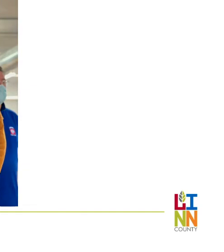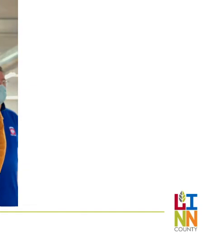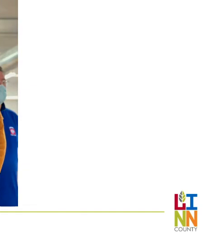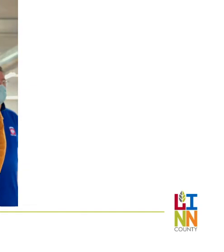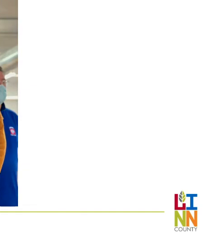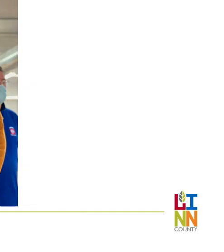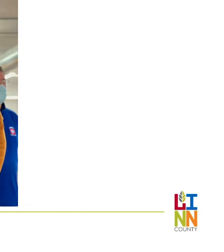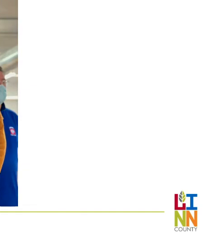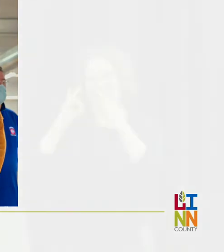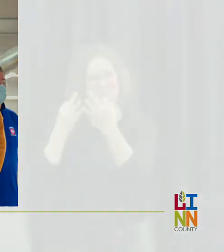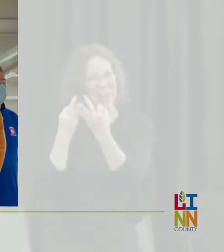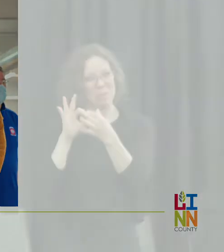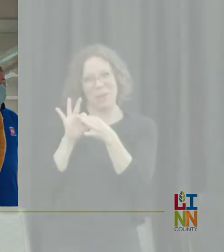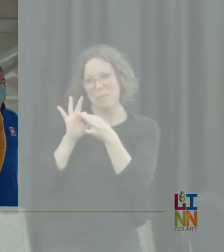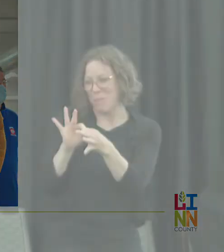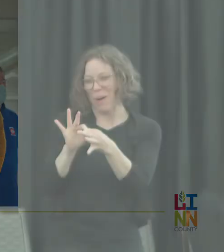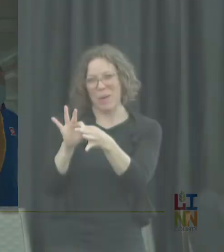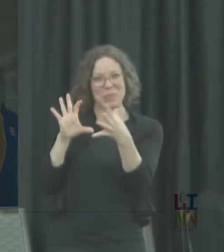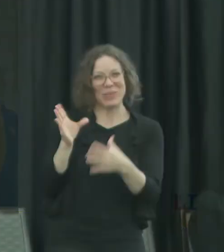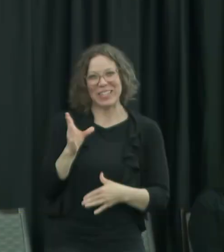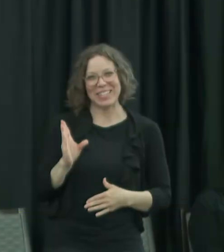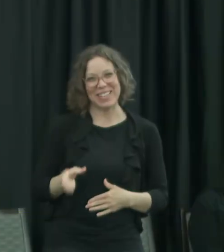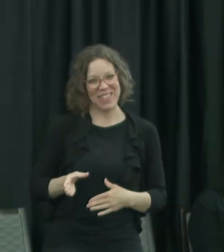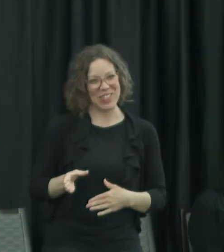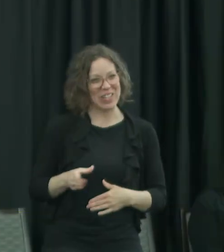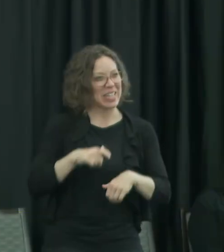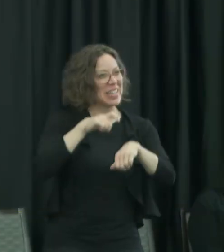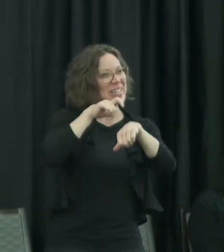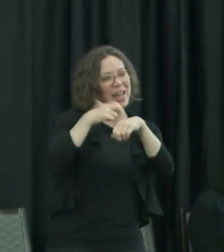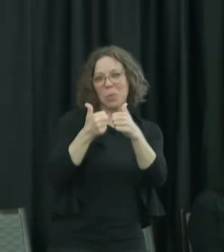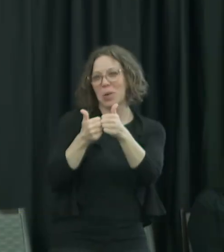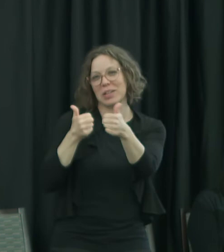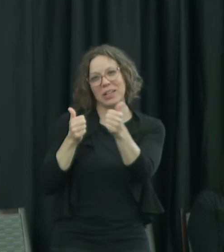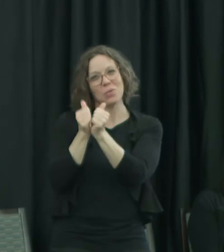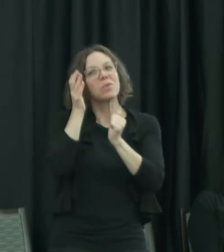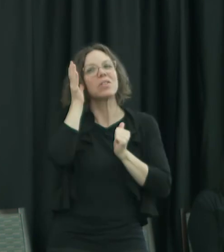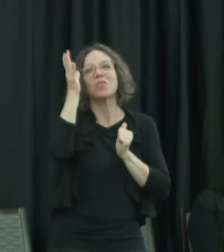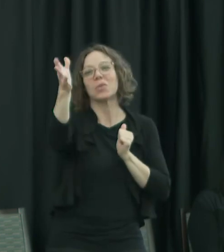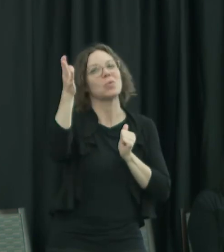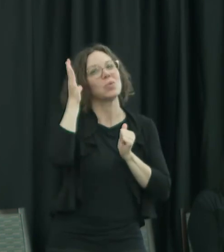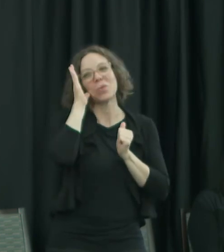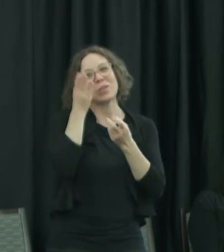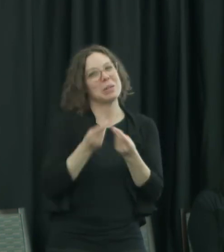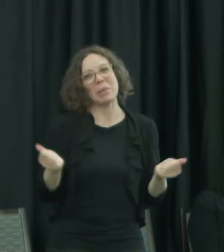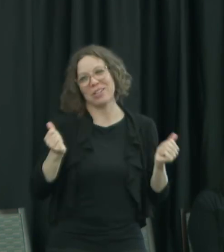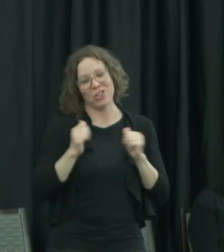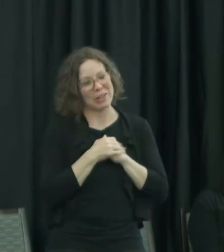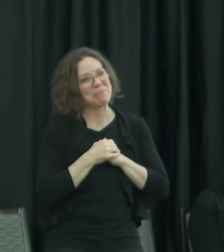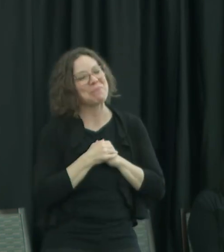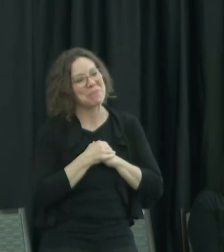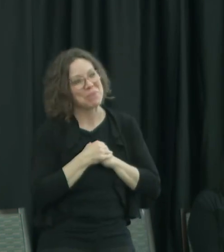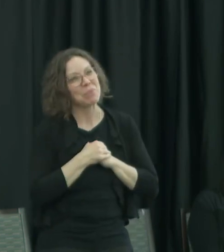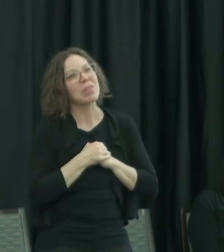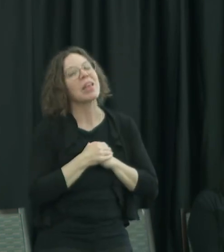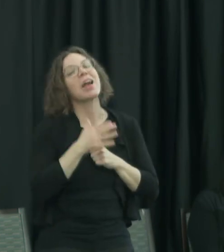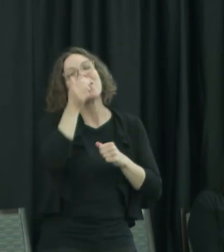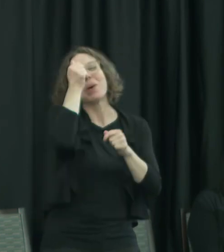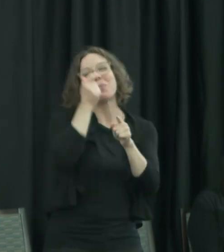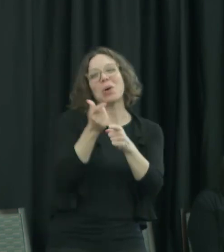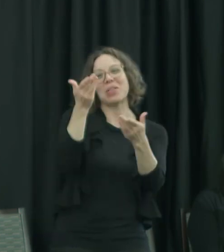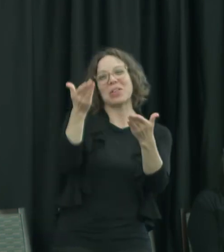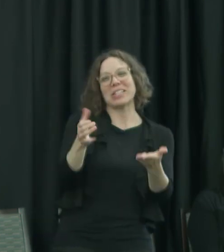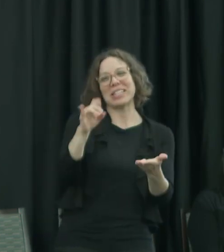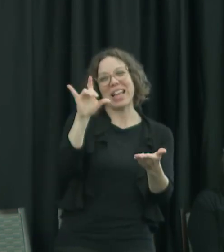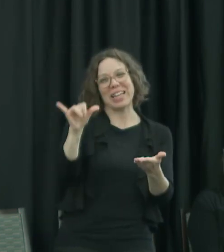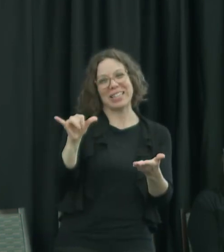family. Their bond is unbreakable, and neither time nor distance with his future endeavors will diminish that. My brother, Stacy, is leaving